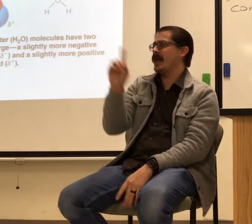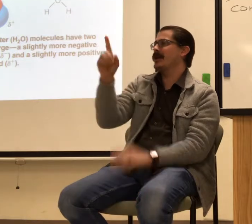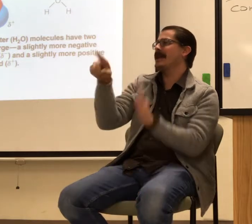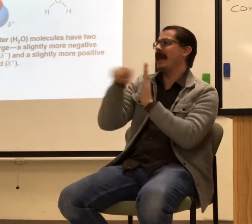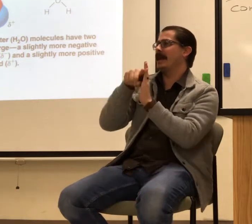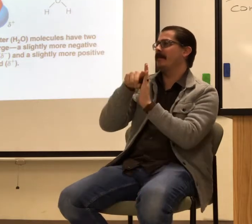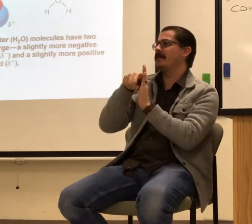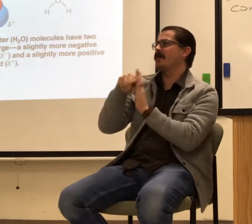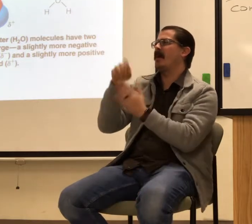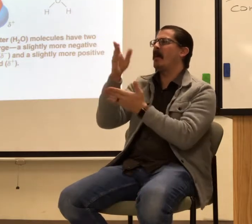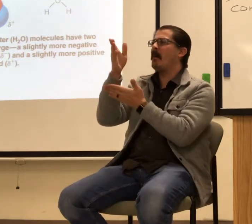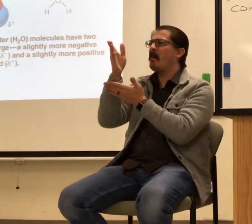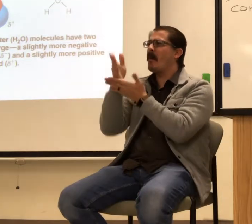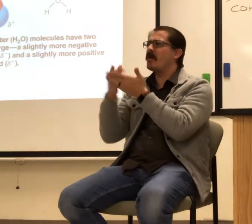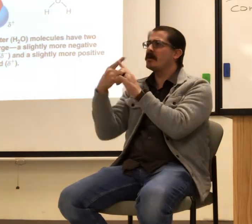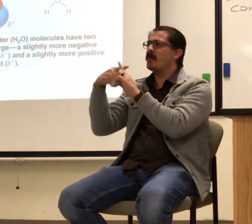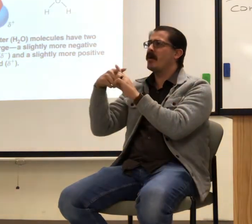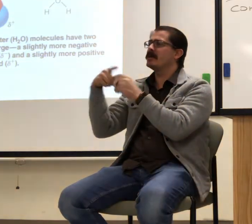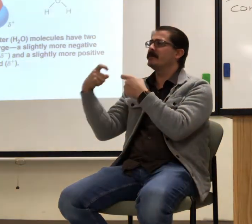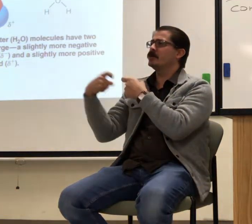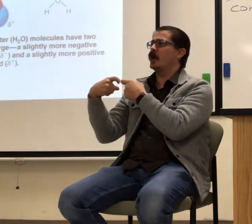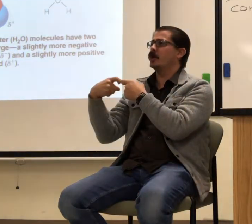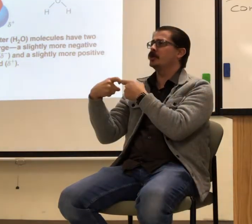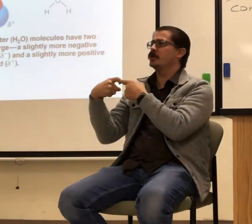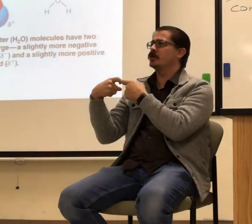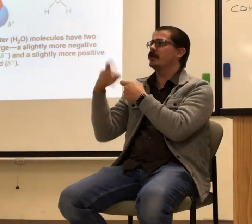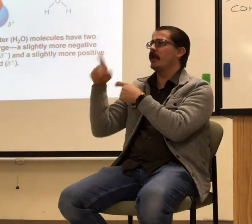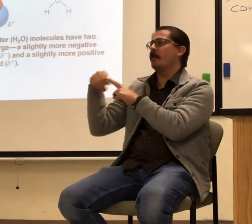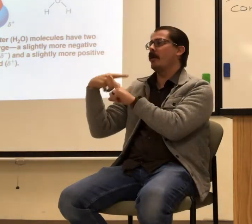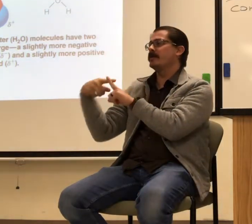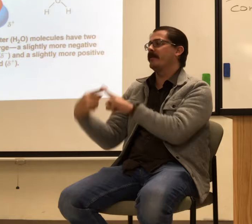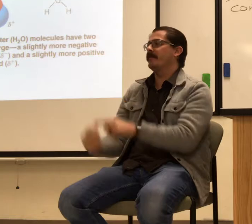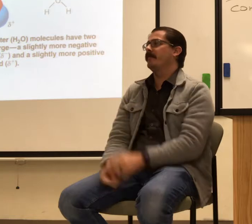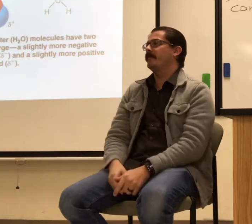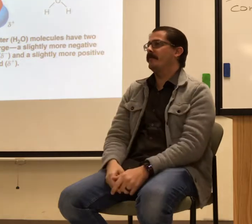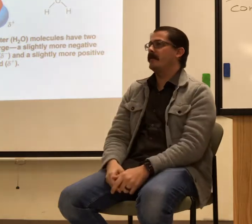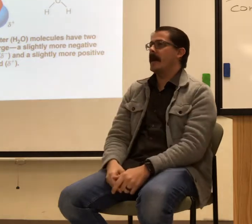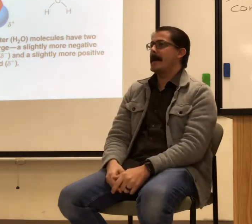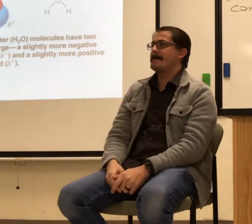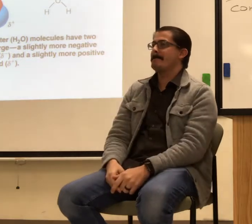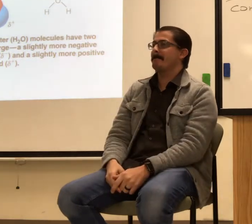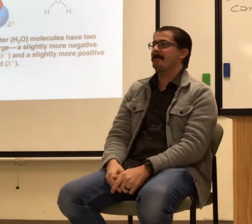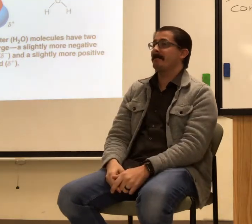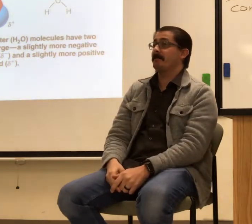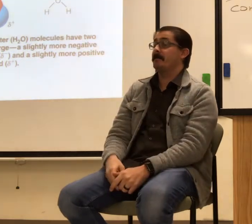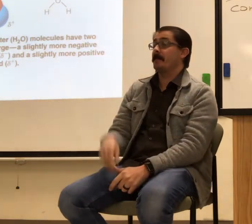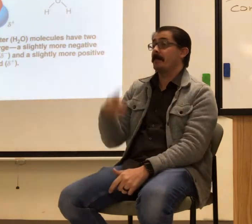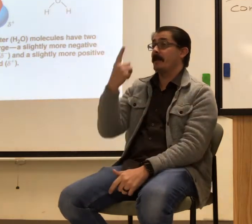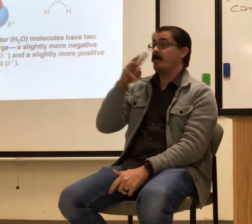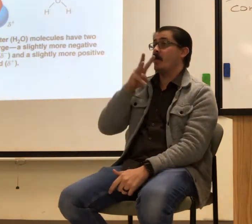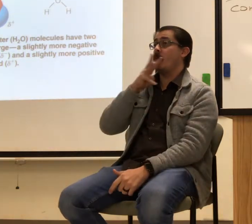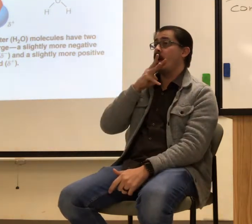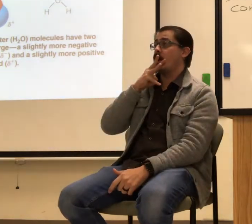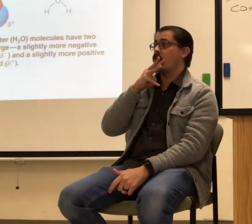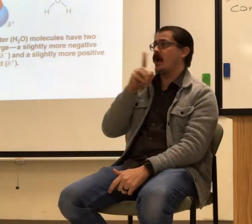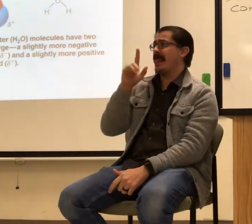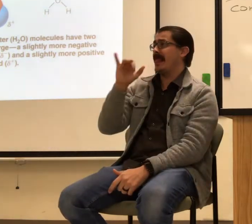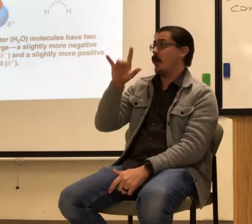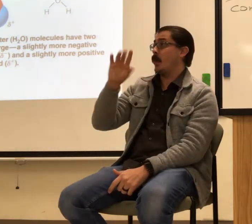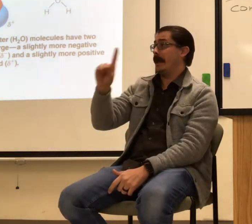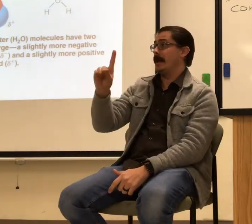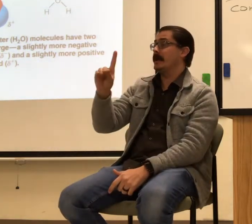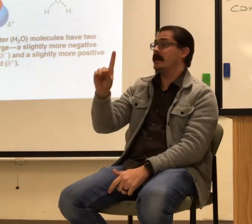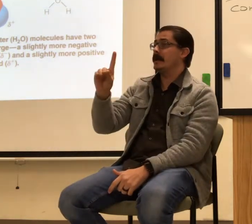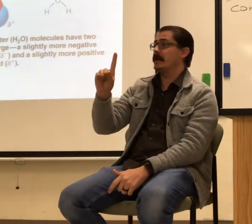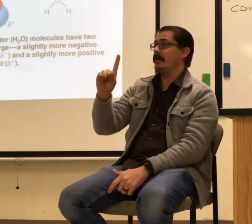partially positively charged, positive. And so in water, in a liquid medium,